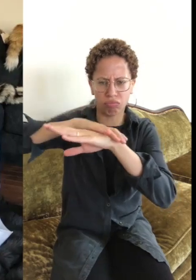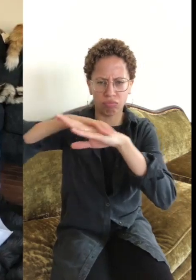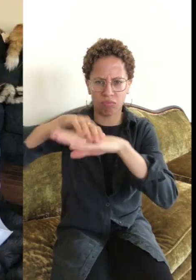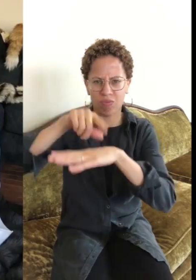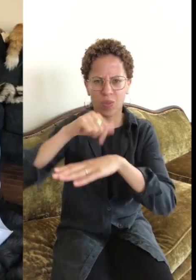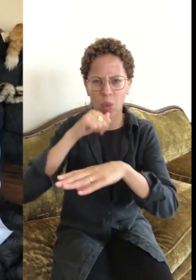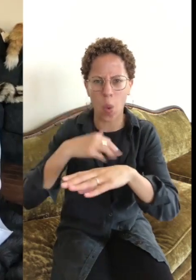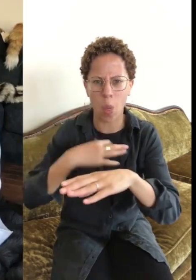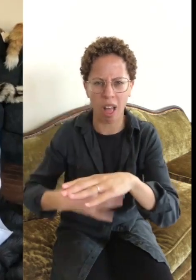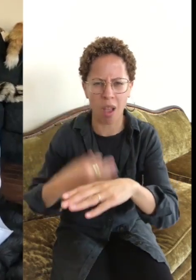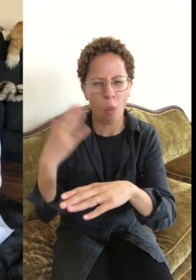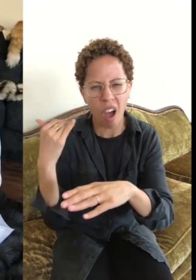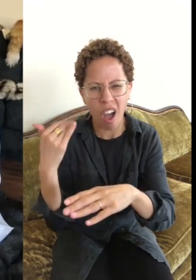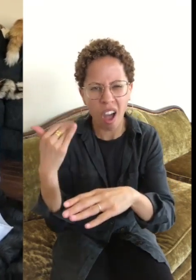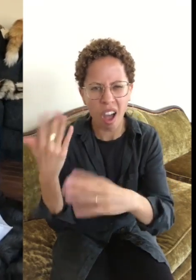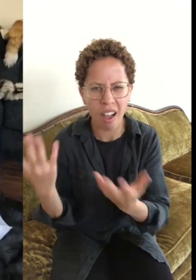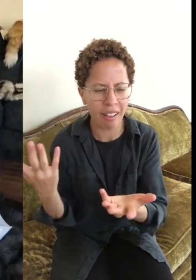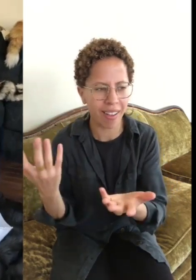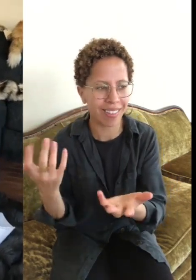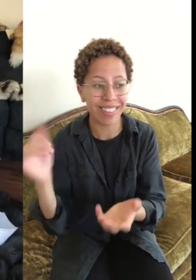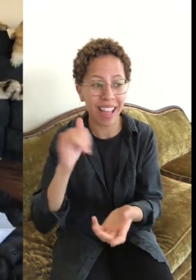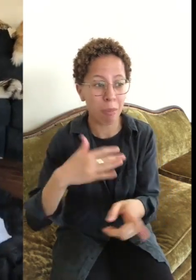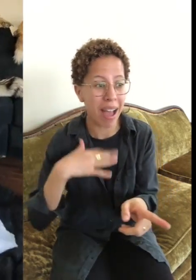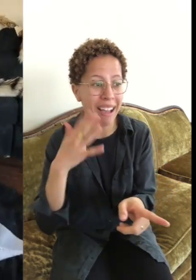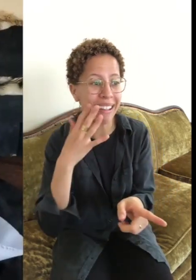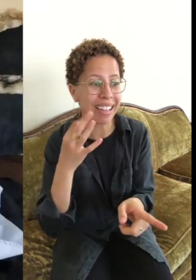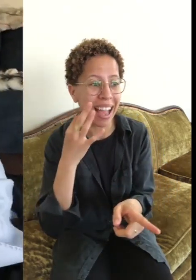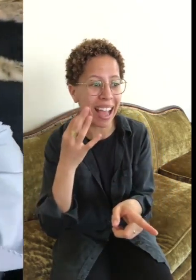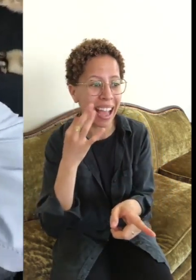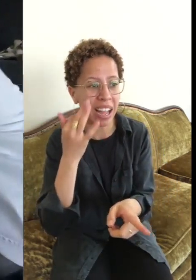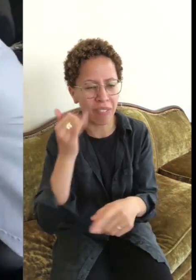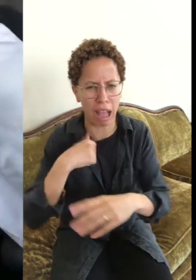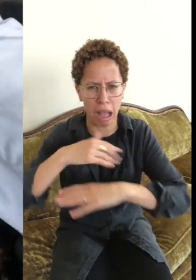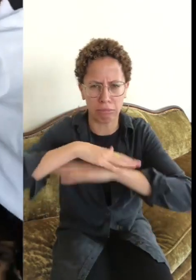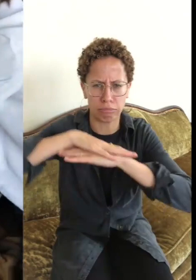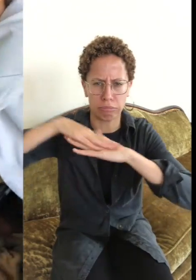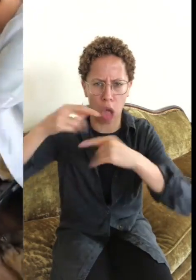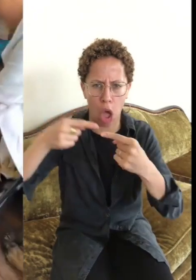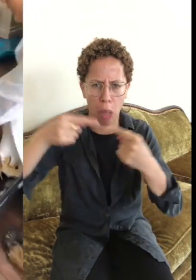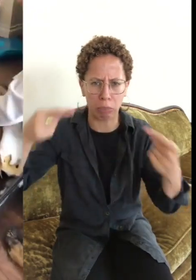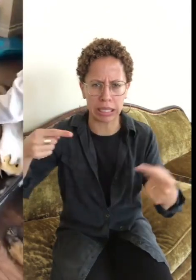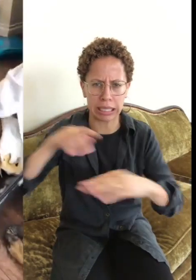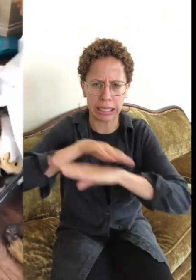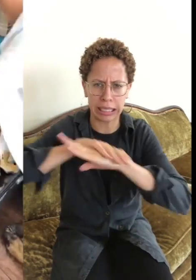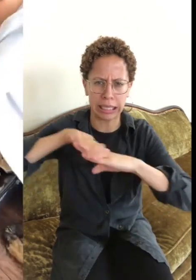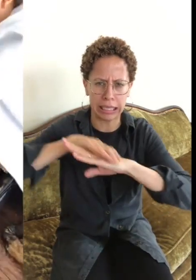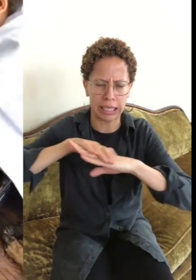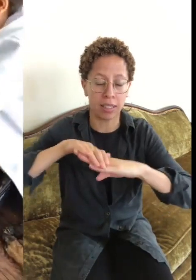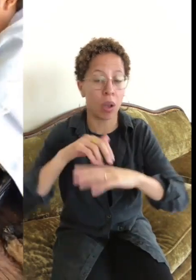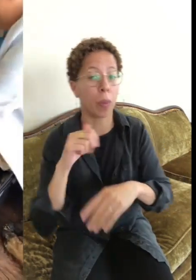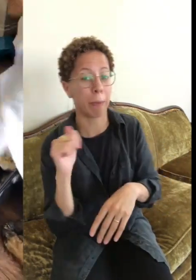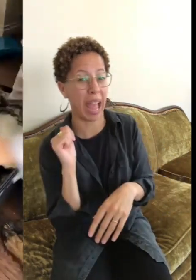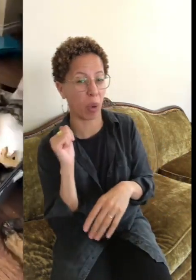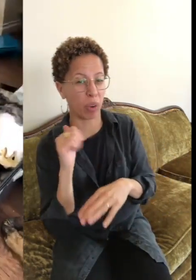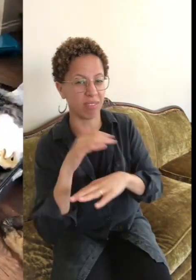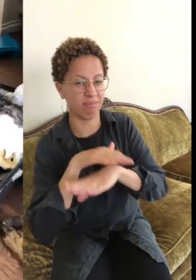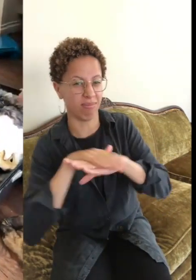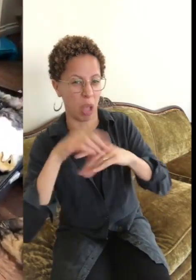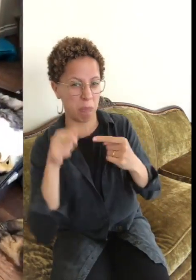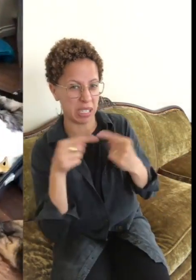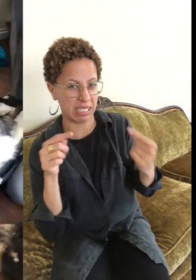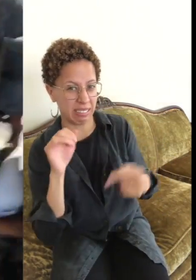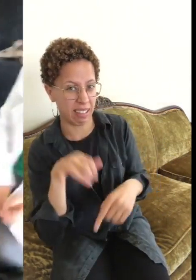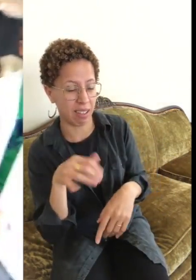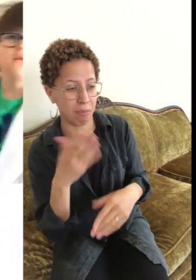different way than they're supposed to? Like on my cat, like this. Oh, when you pet it like